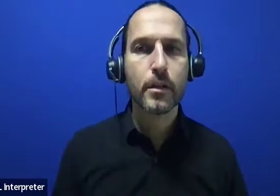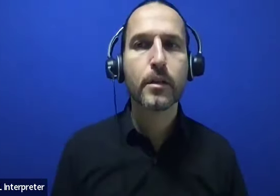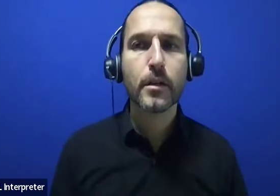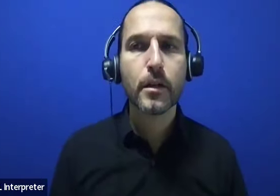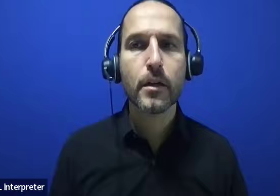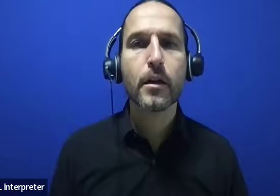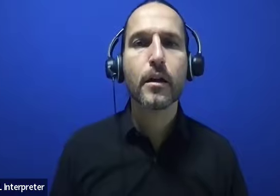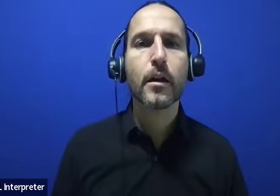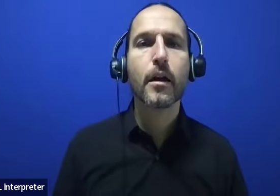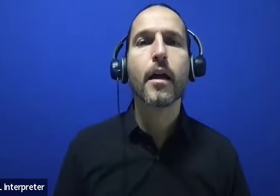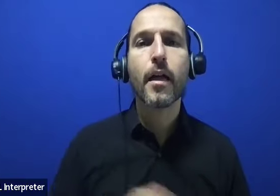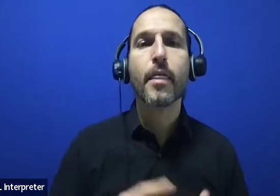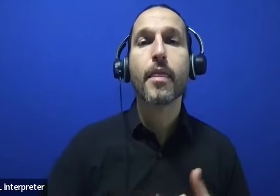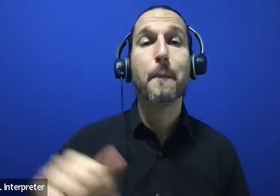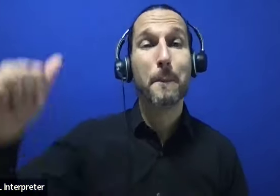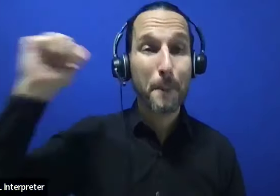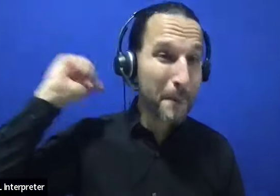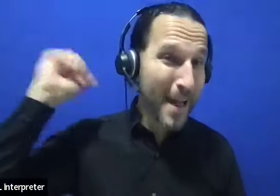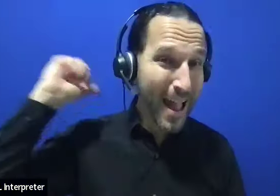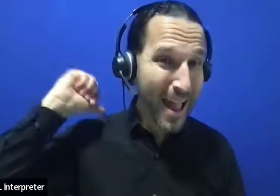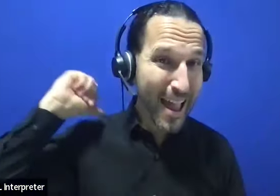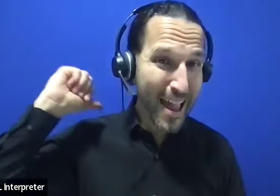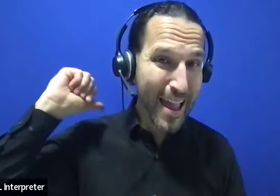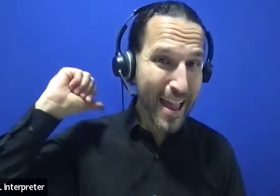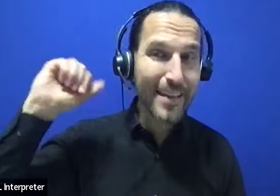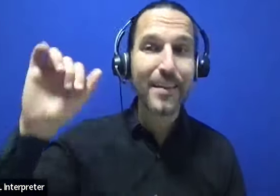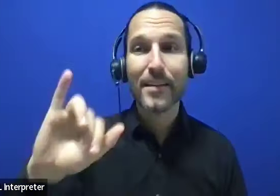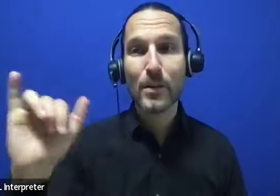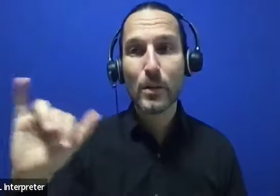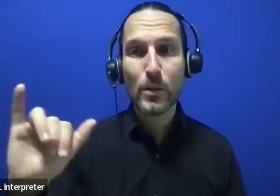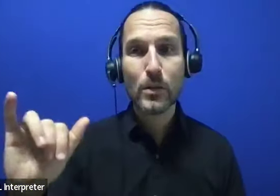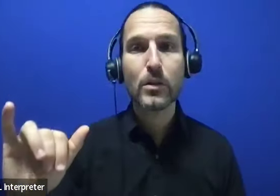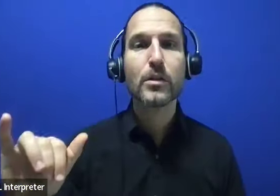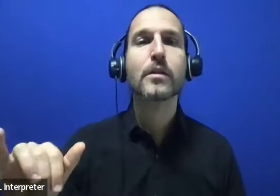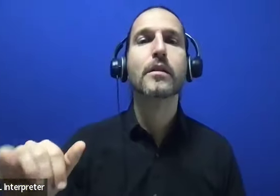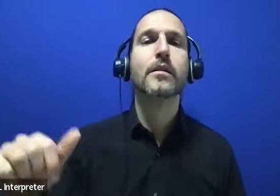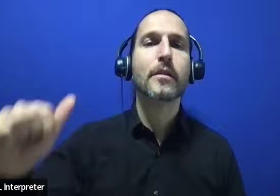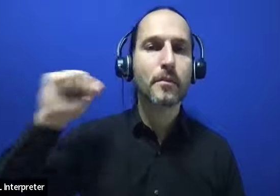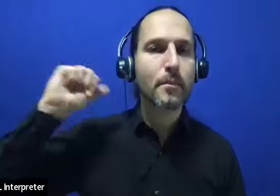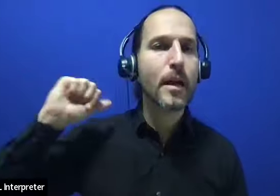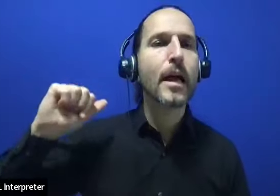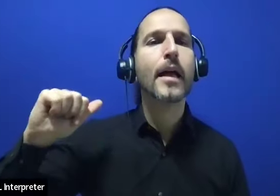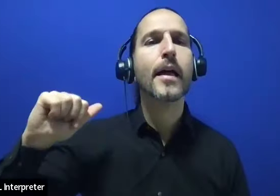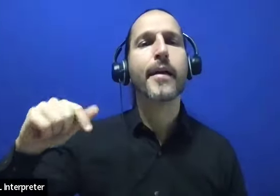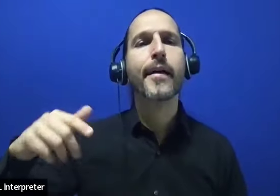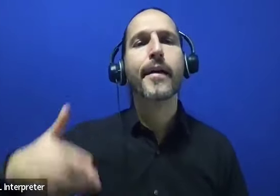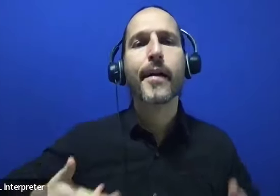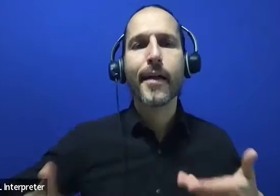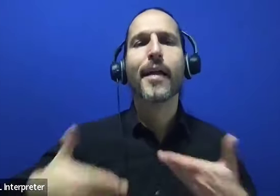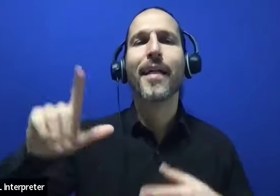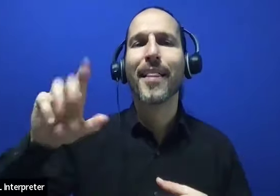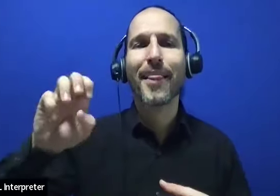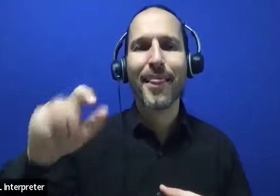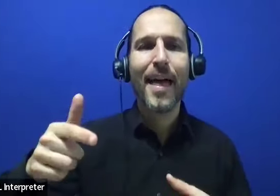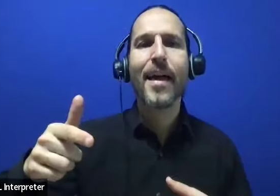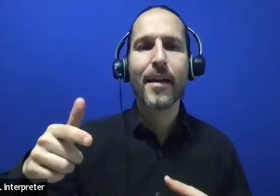his his back and his tush, his bottom are all